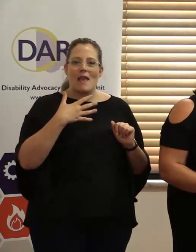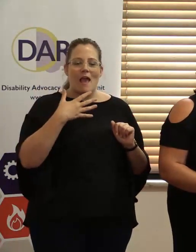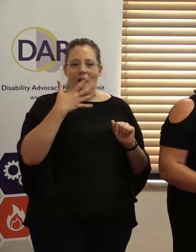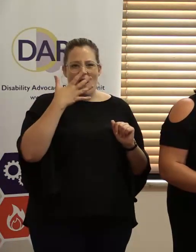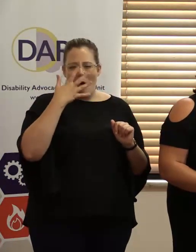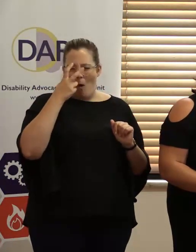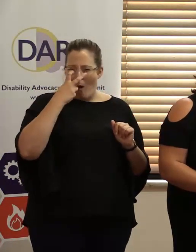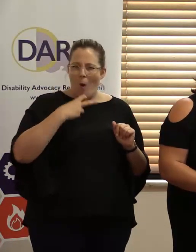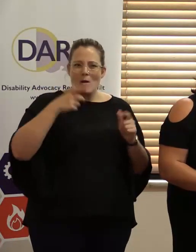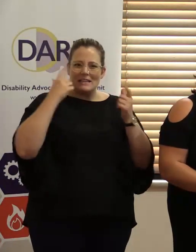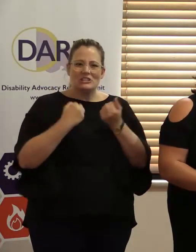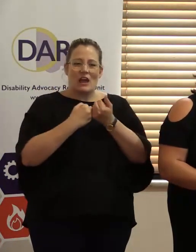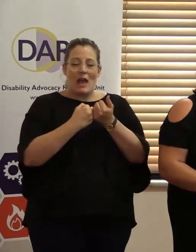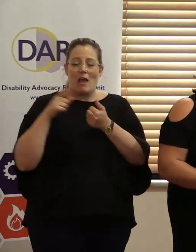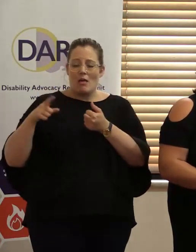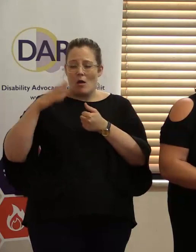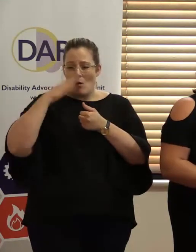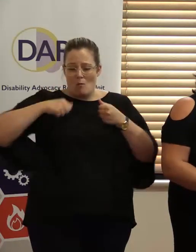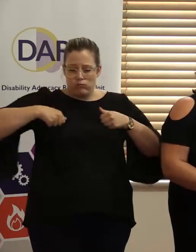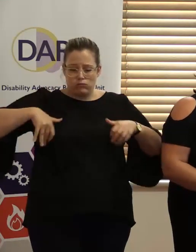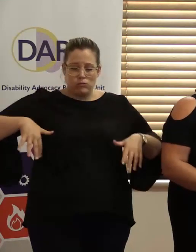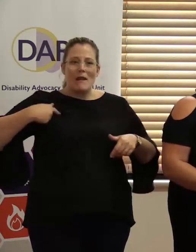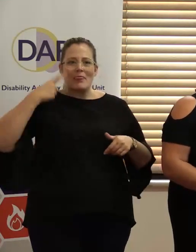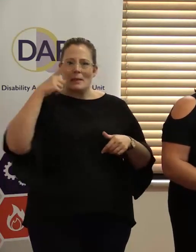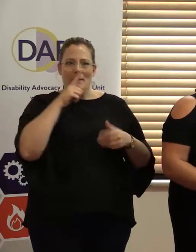BO ever, and I think I was just unpopular